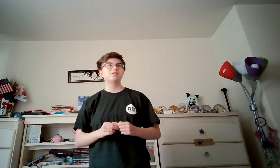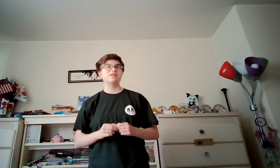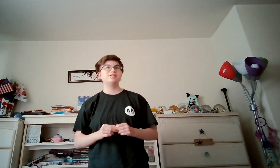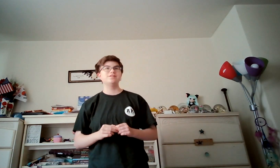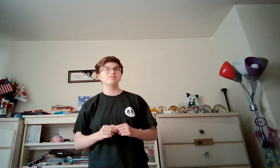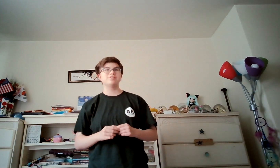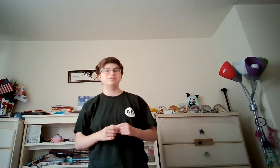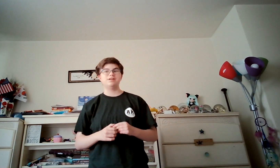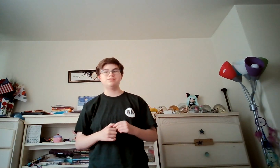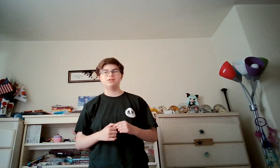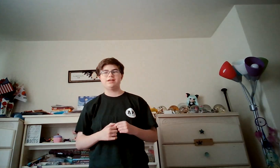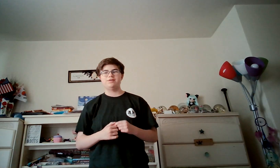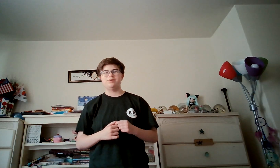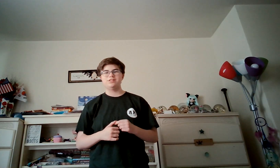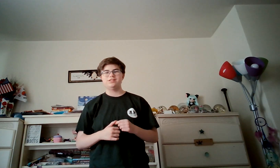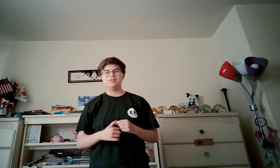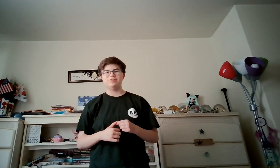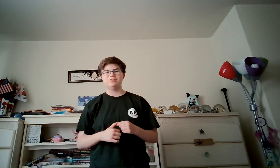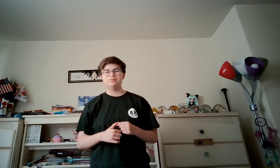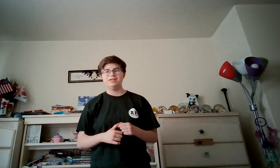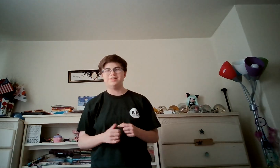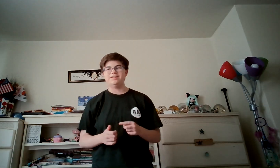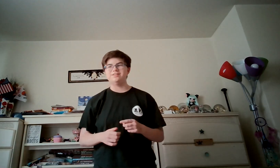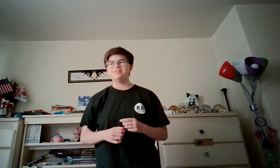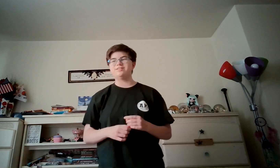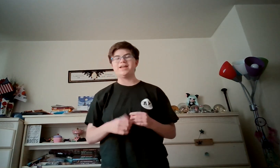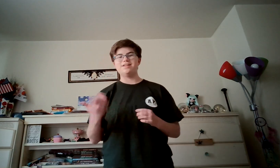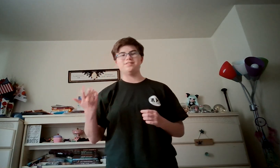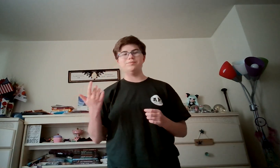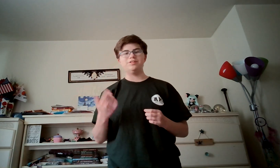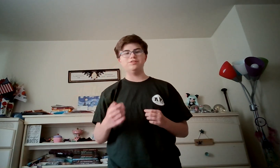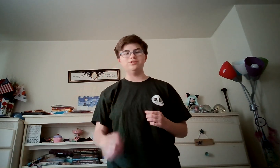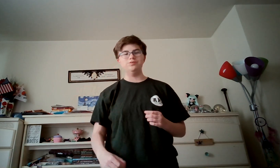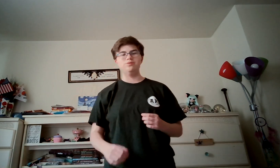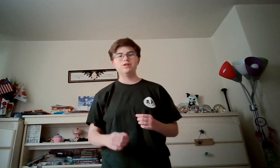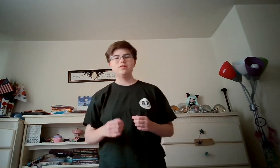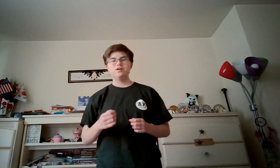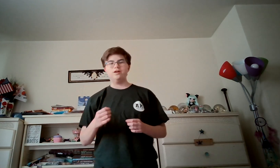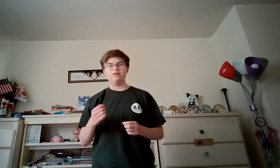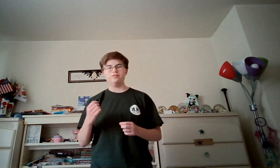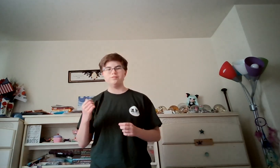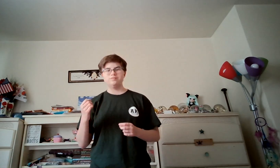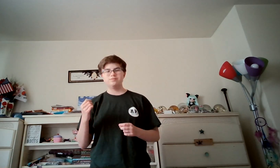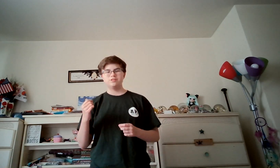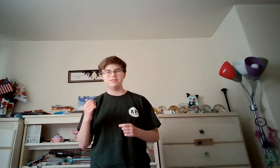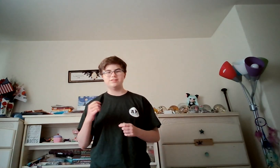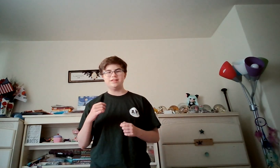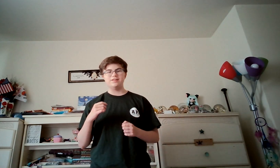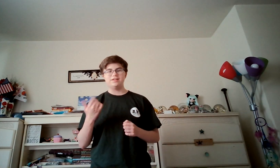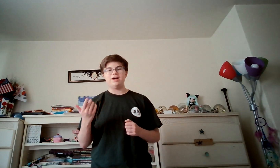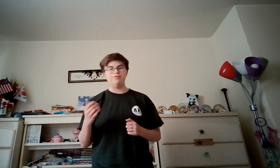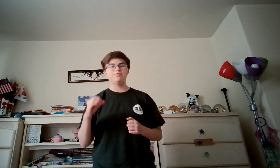Like there are some times where like I'm watching YouTube and then just like as something to do, I'll just like count